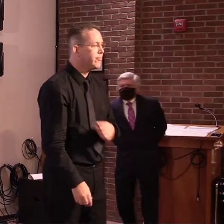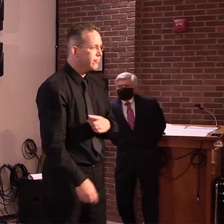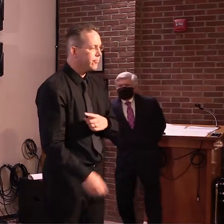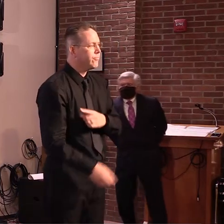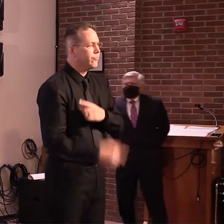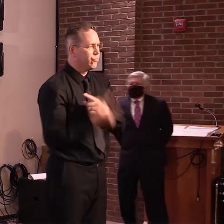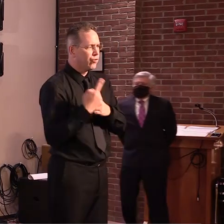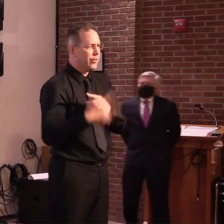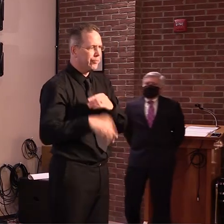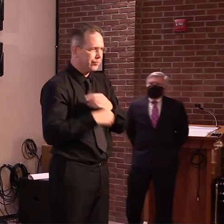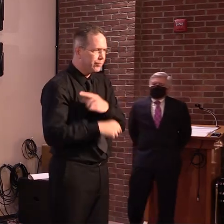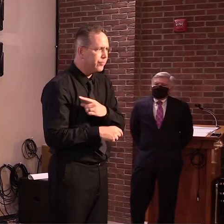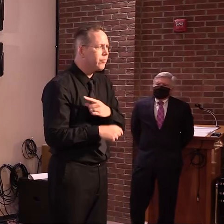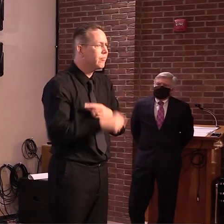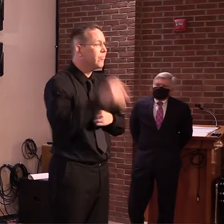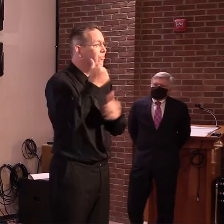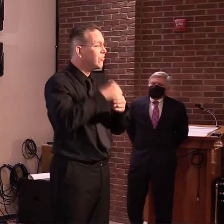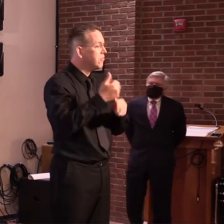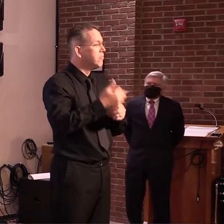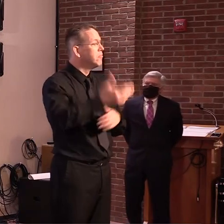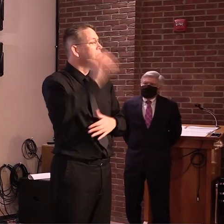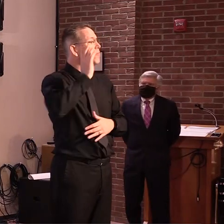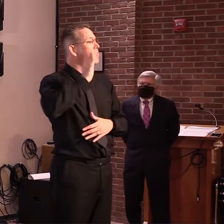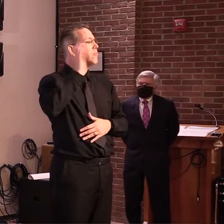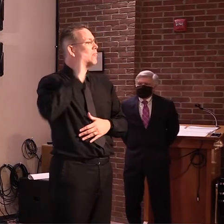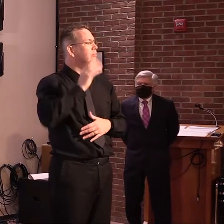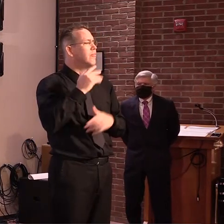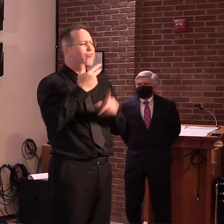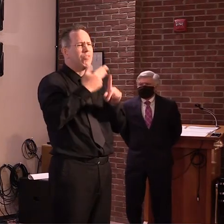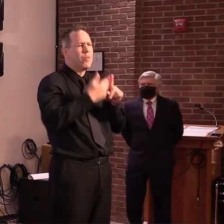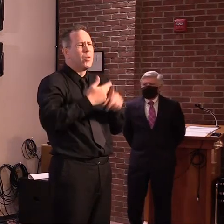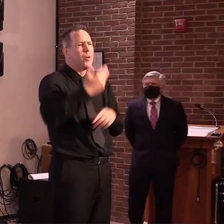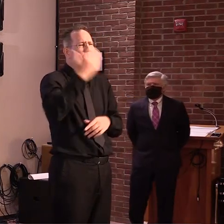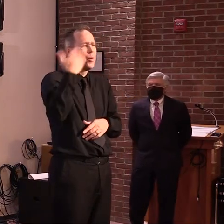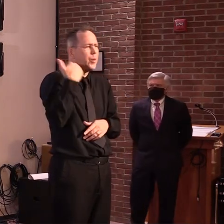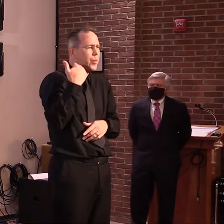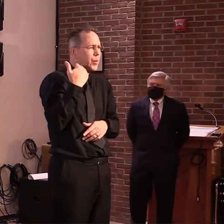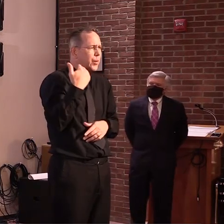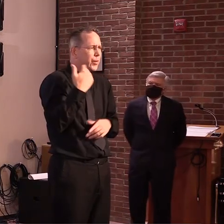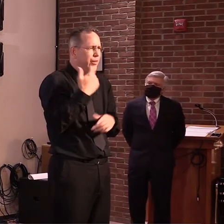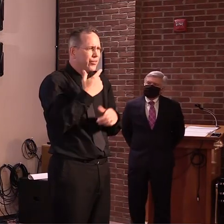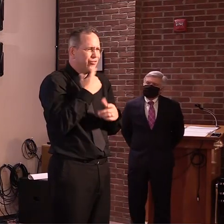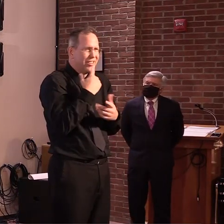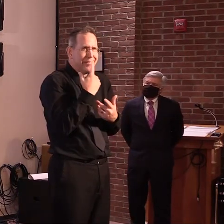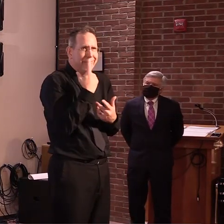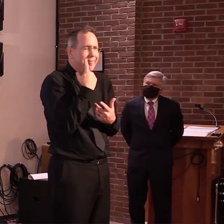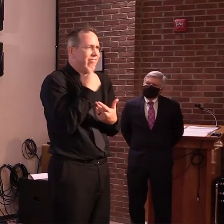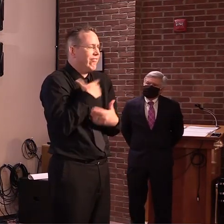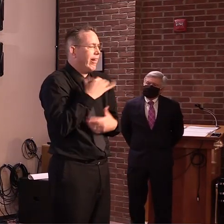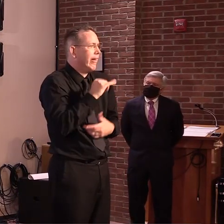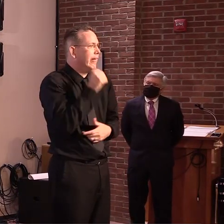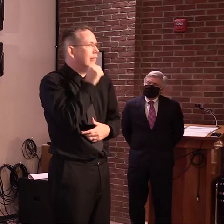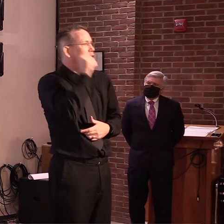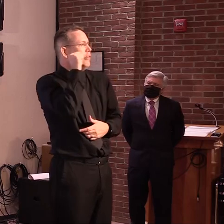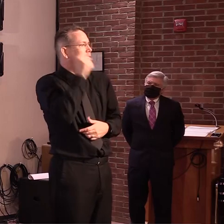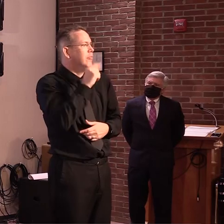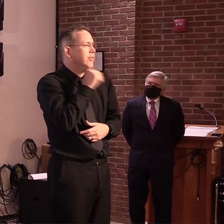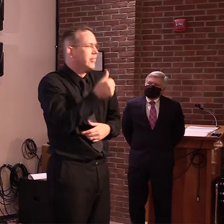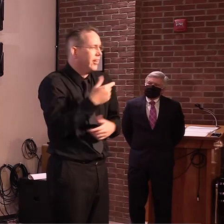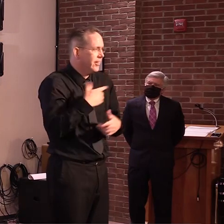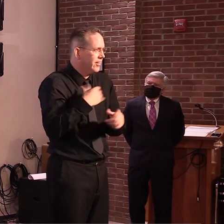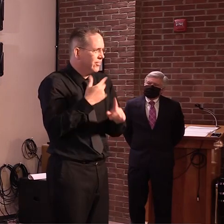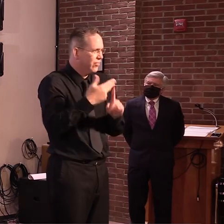At a time when we could hardly test anybody in the state. But we did know the basic principles